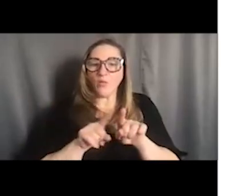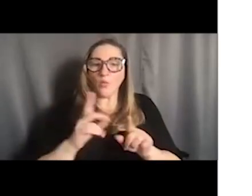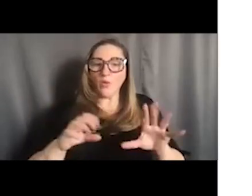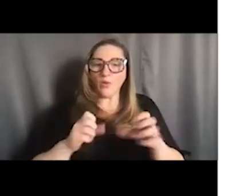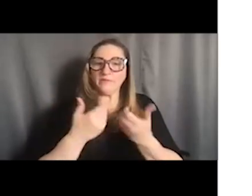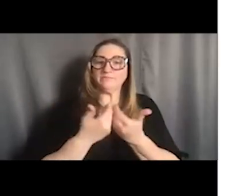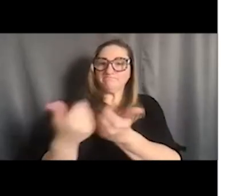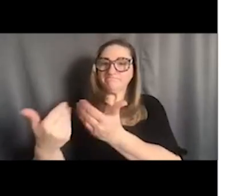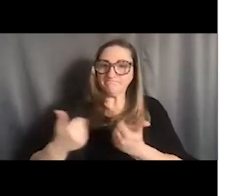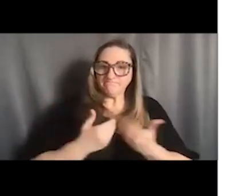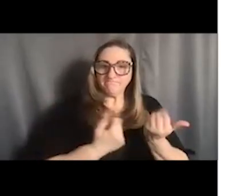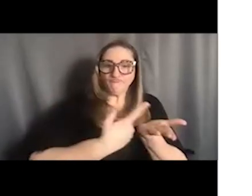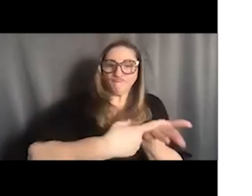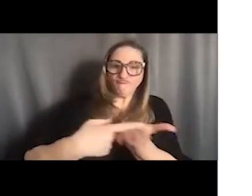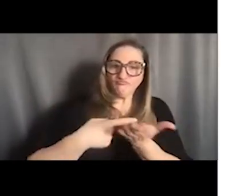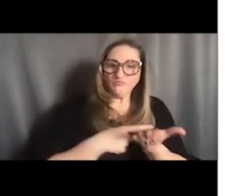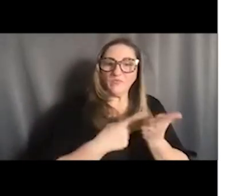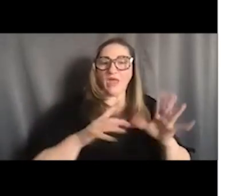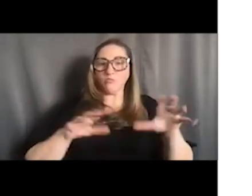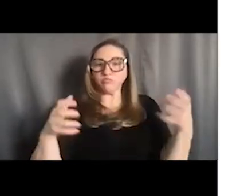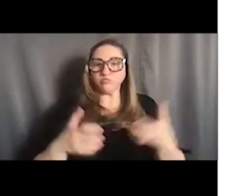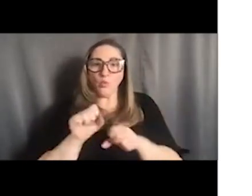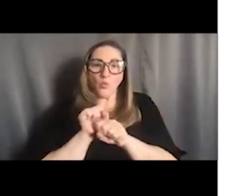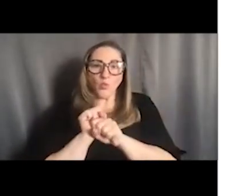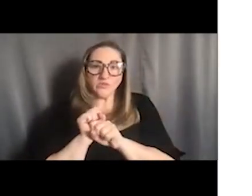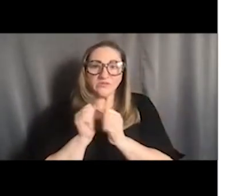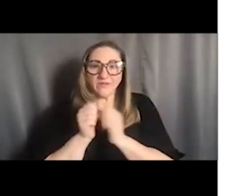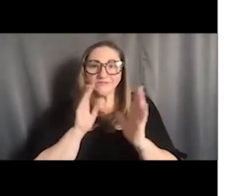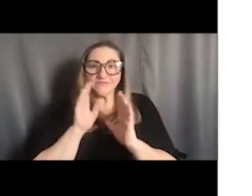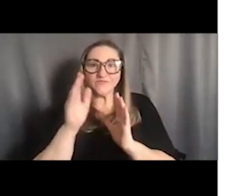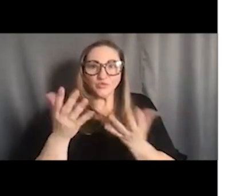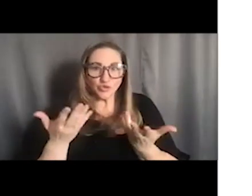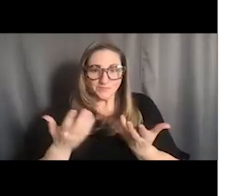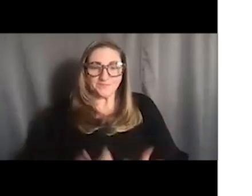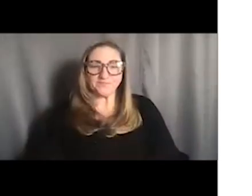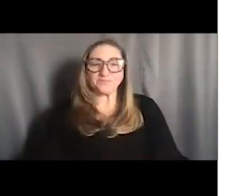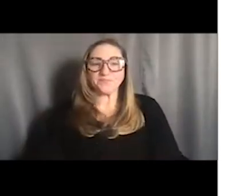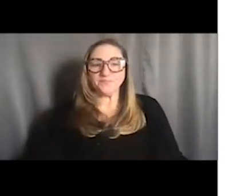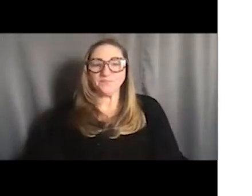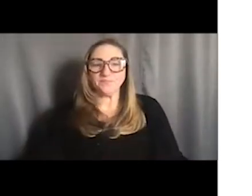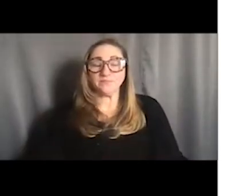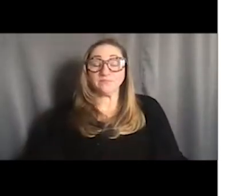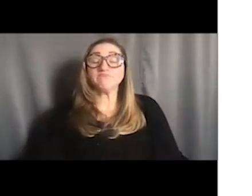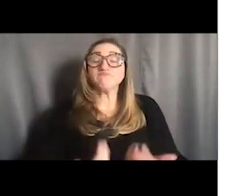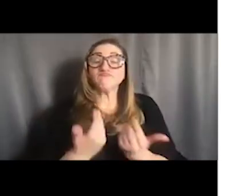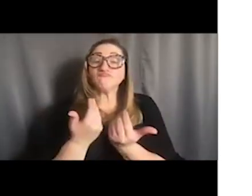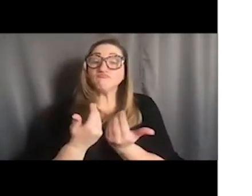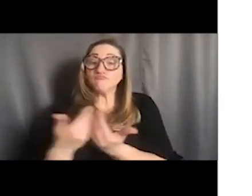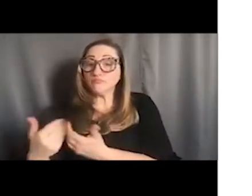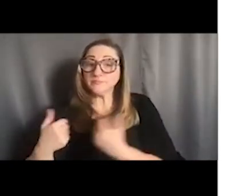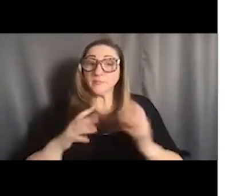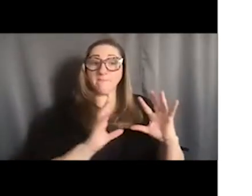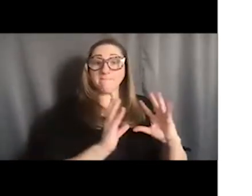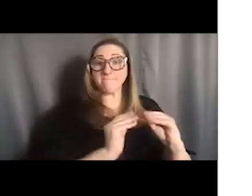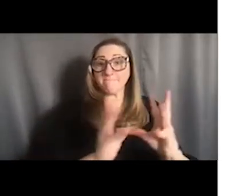working towards that future that we want. So please note during the breakout discussions, if you would like to be in the same room